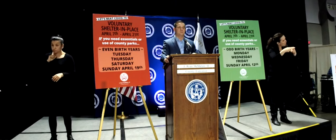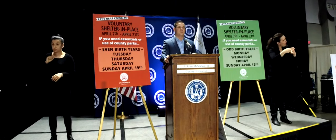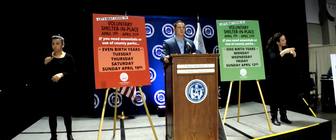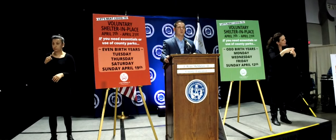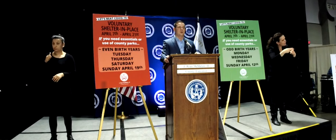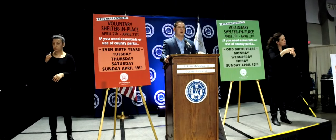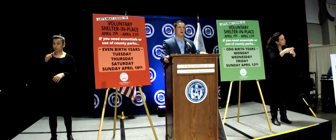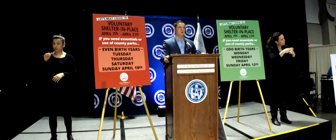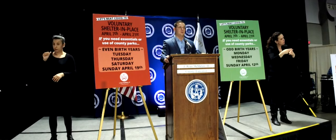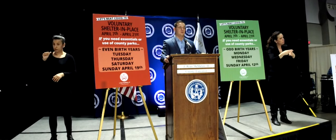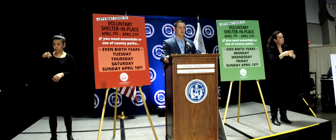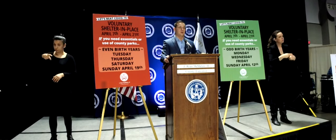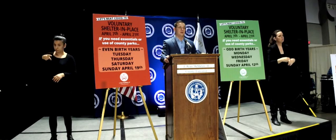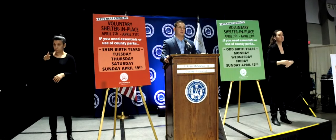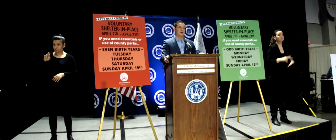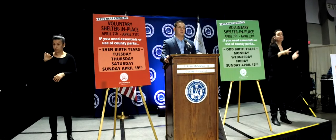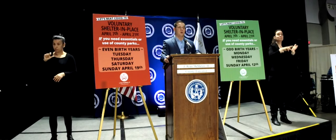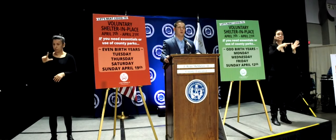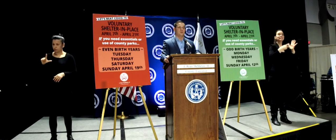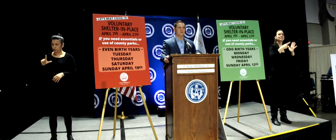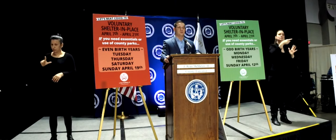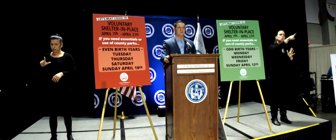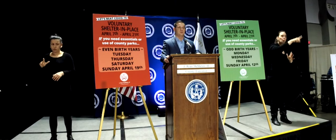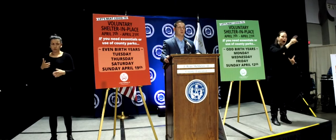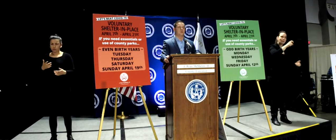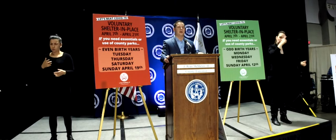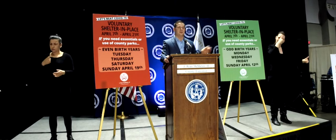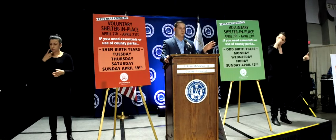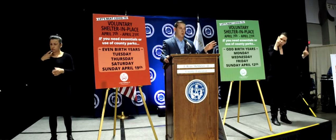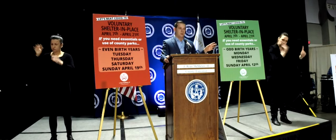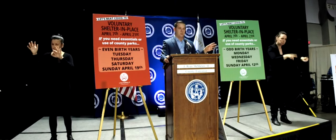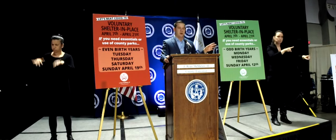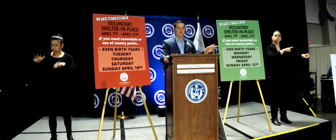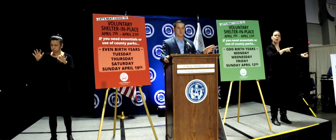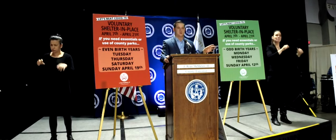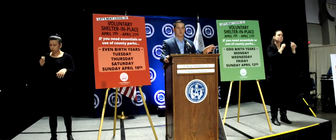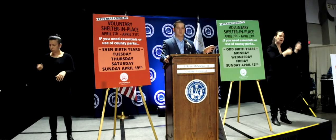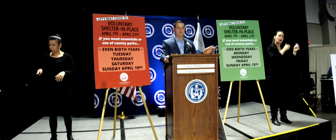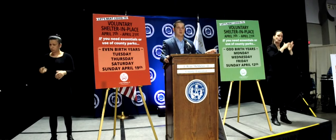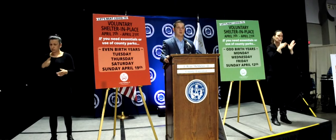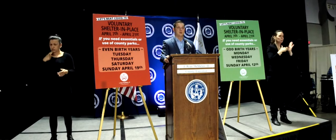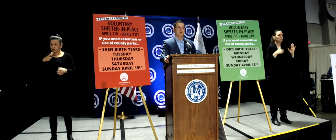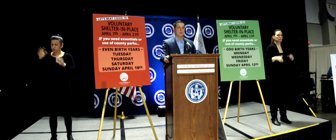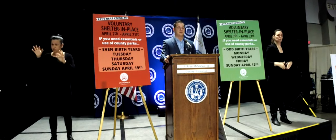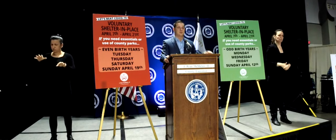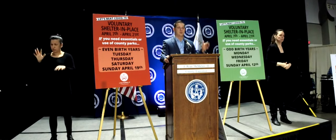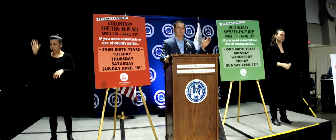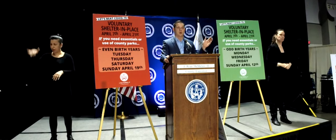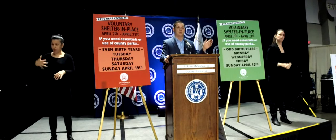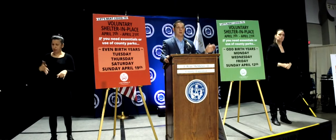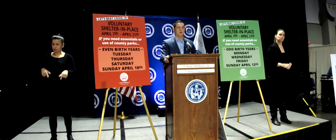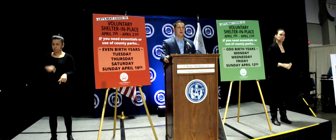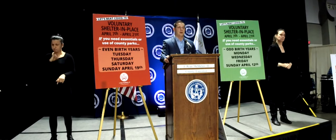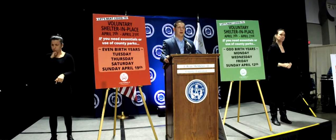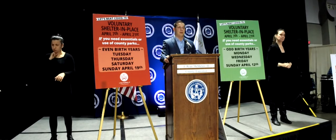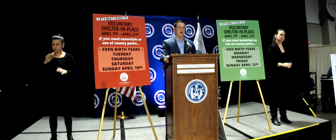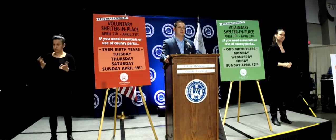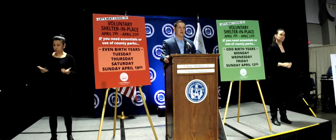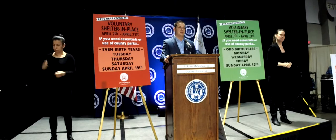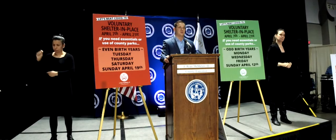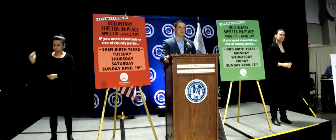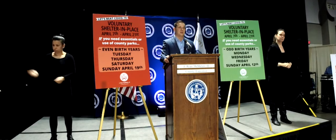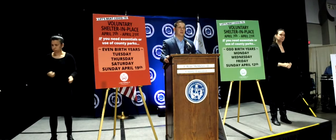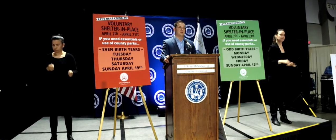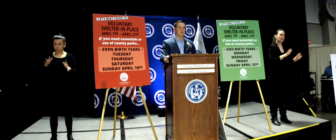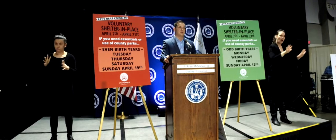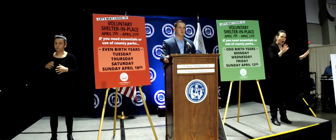buy-in. Certainly many golfers don't do anything wrong, and they practice social distancing, and that's the majority. And I